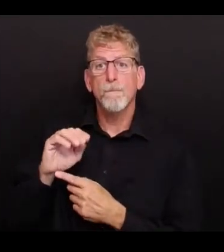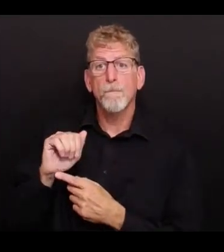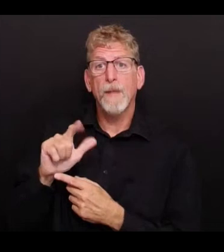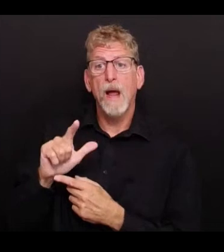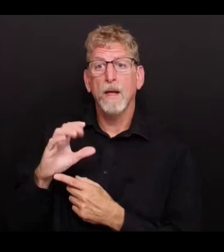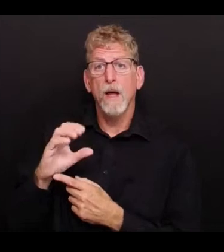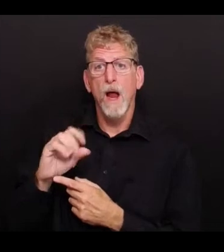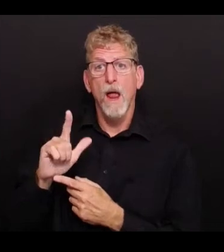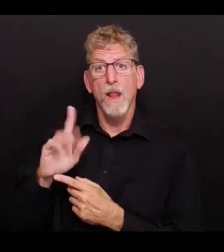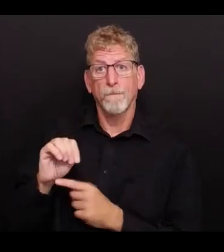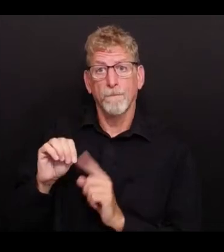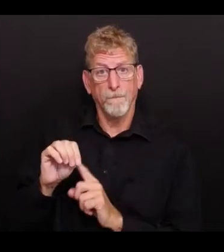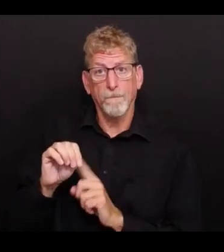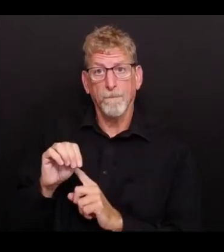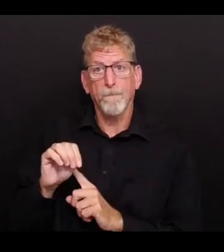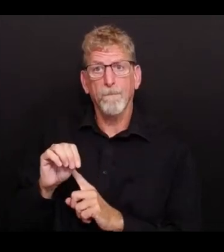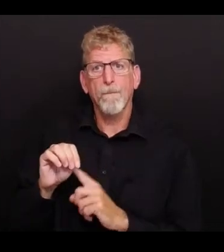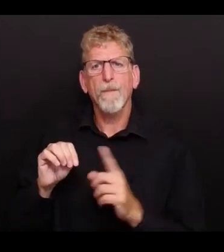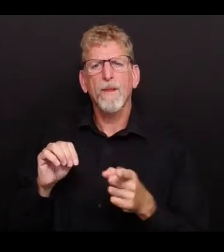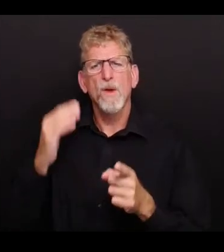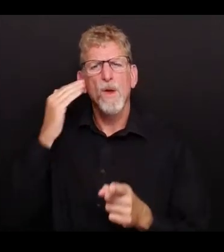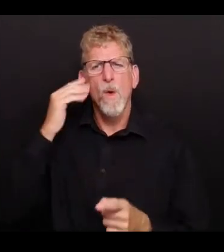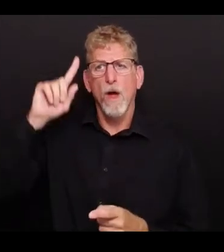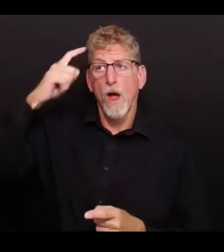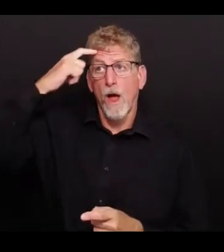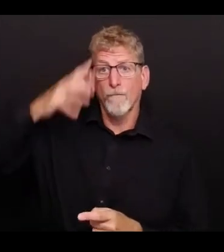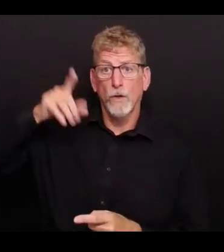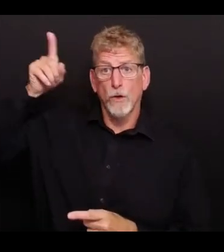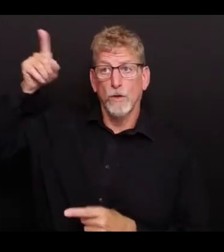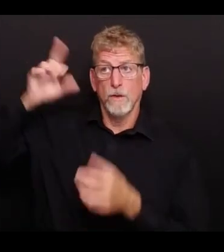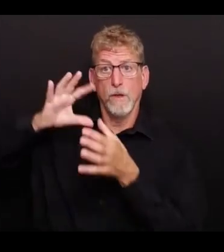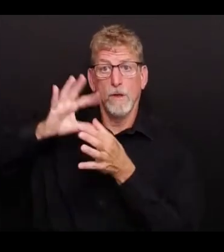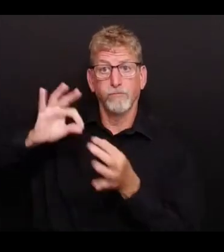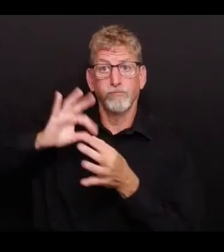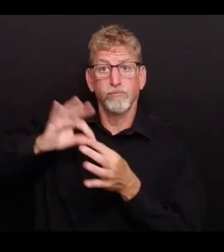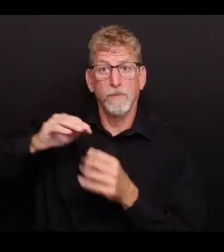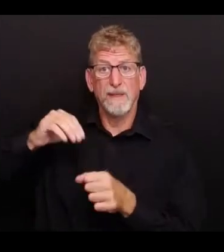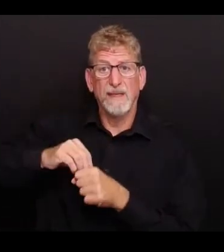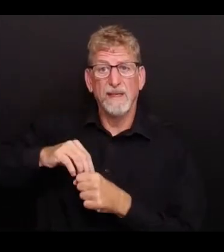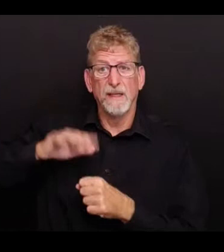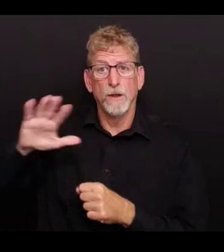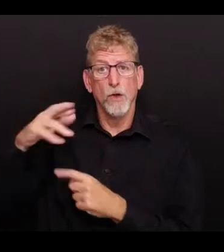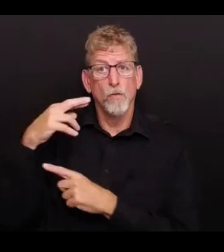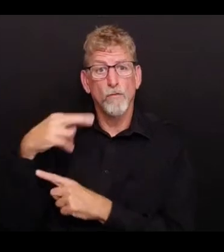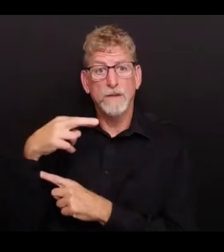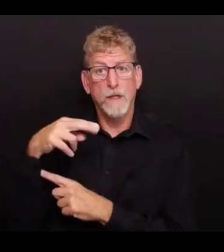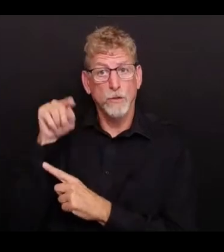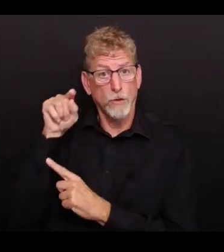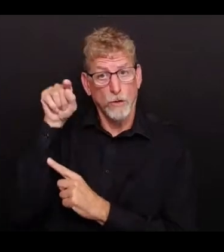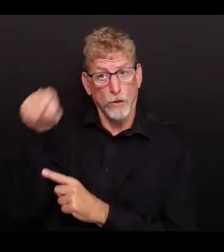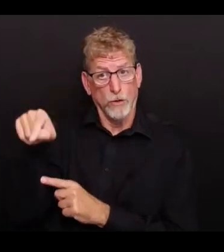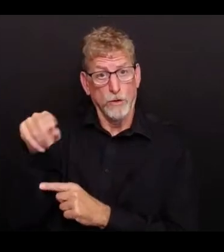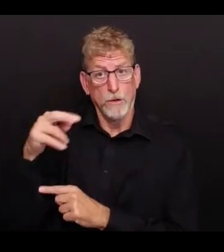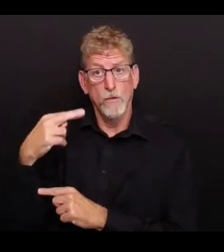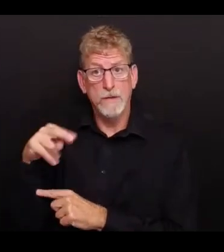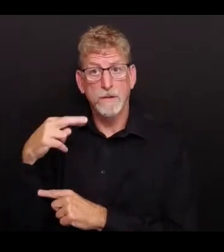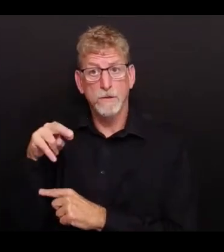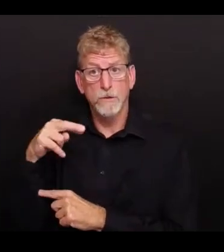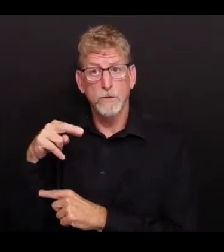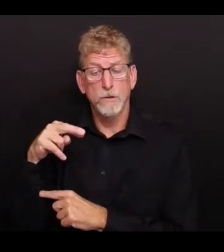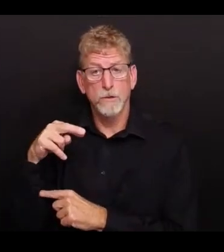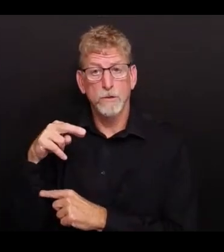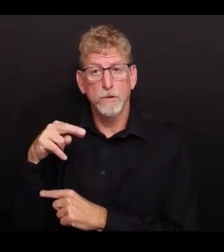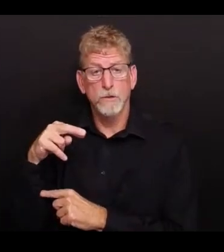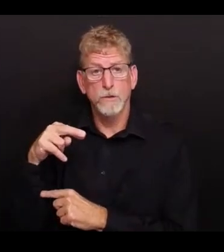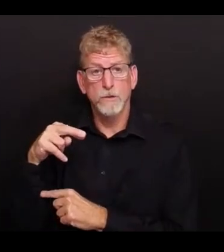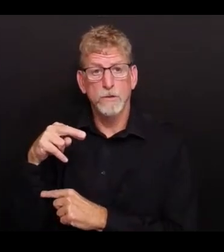Rochester about he shares parents' concerns about a patchwork of local school district policies on masks in the classroom. He said there